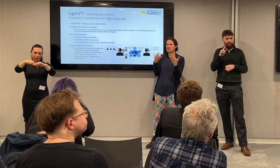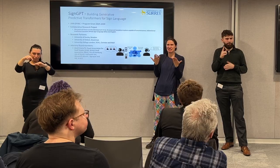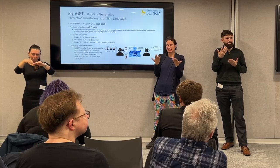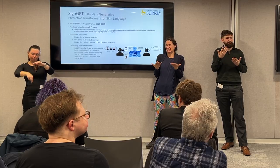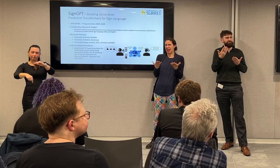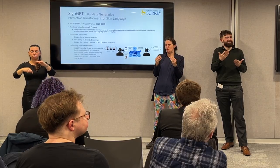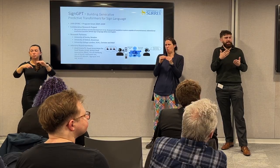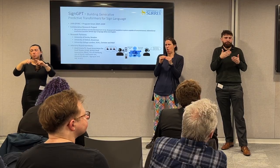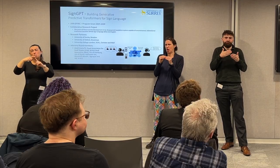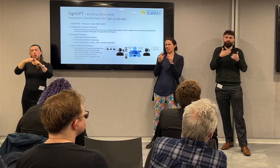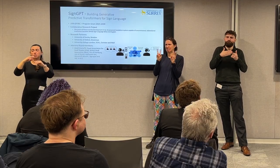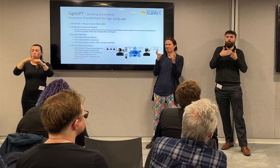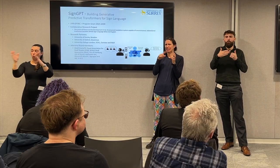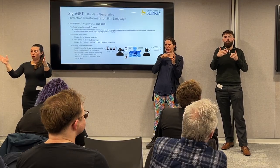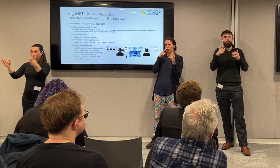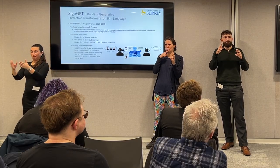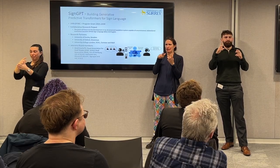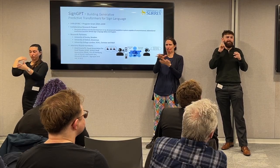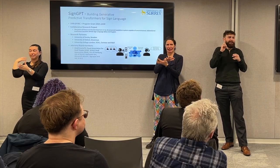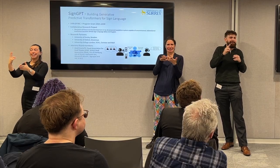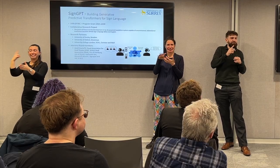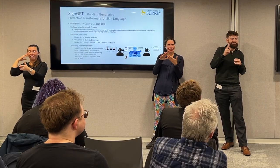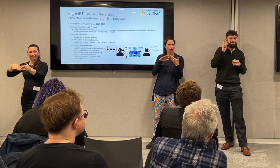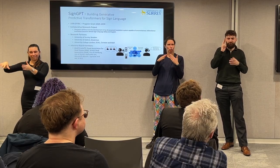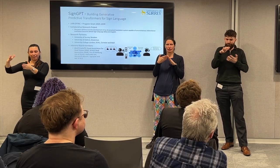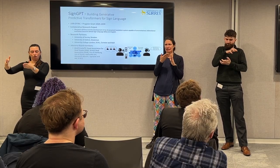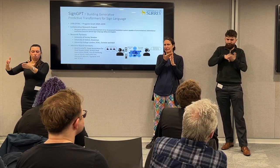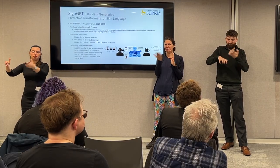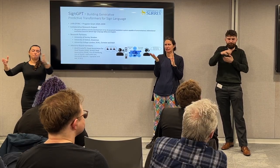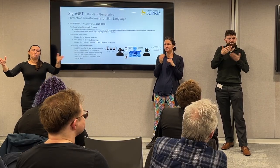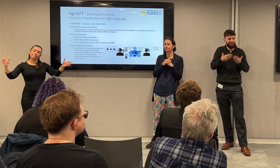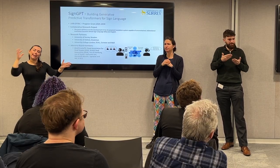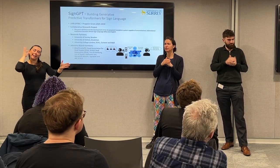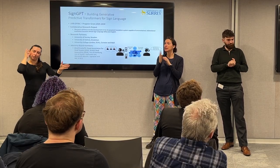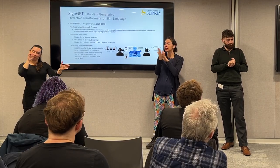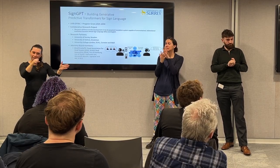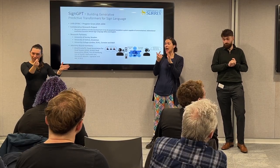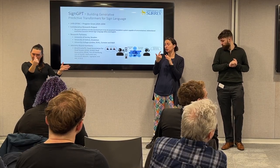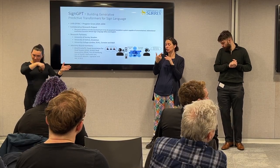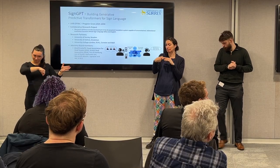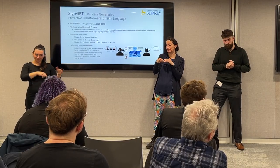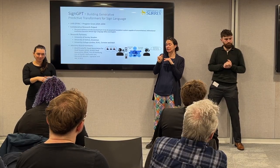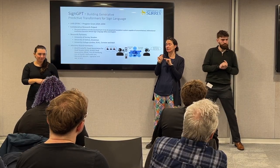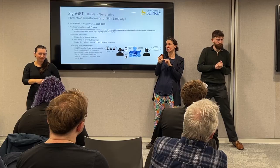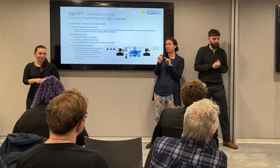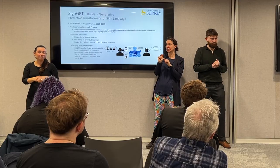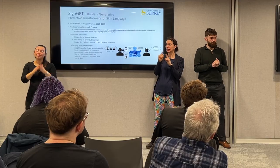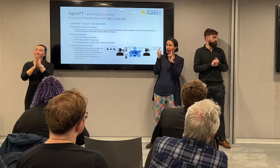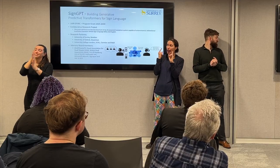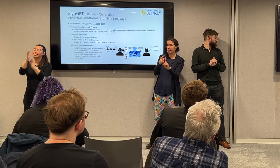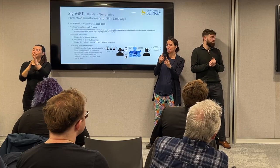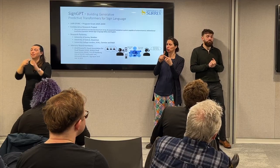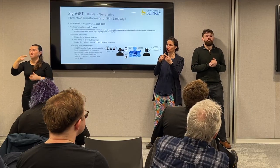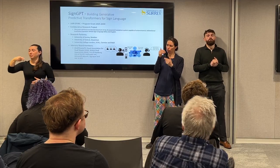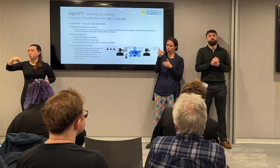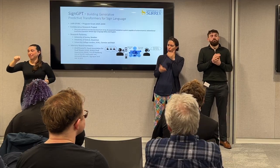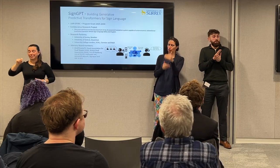hearing, or let's say mixed communities. SignGPT aims to